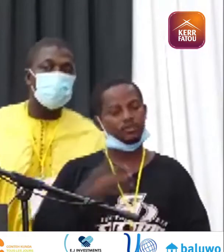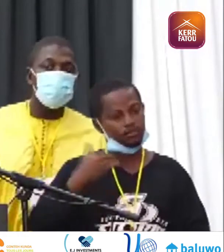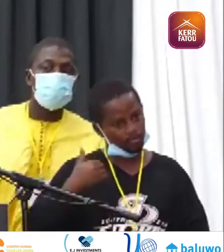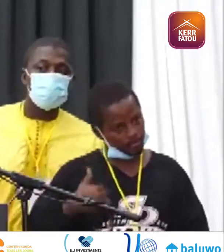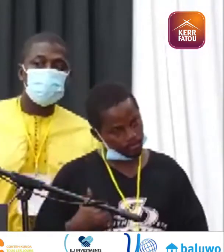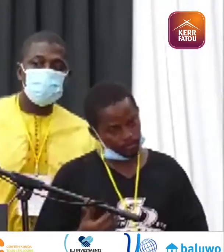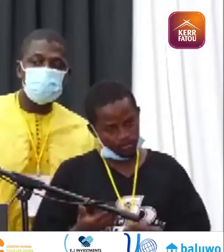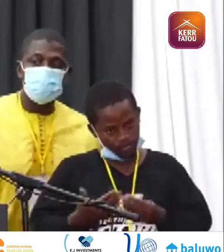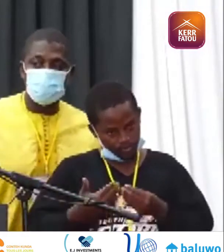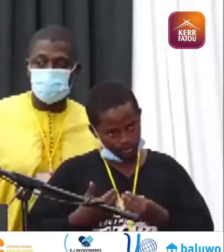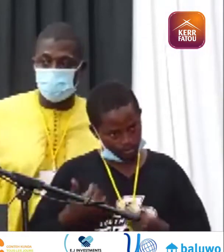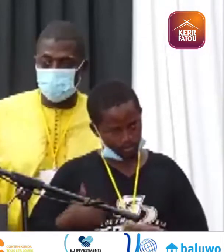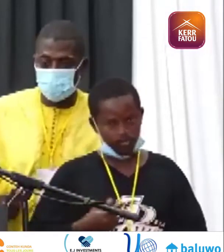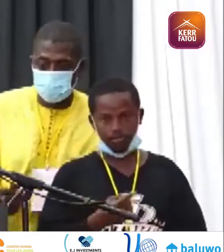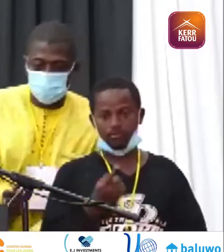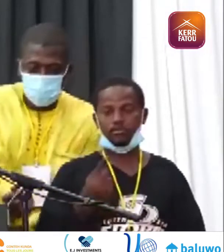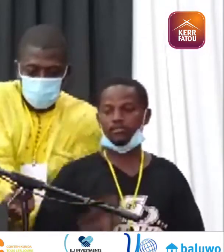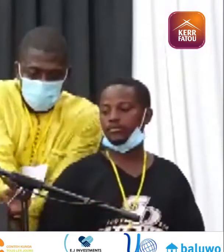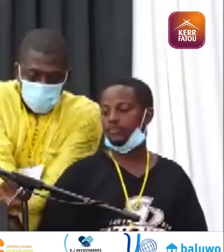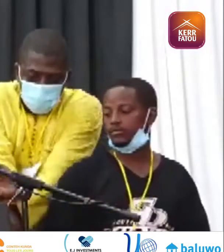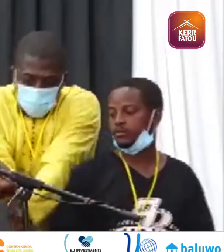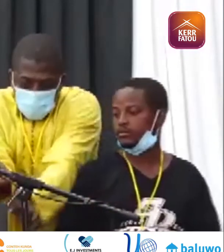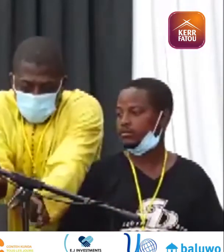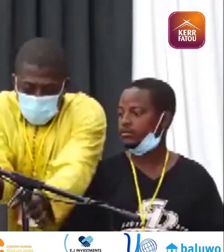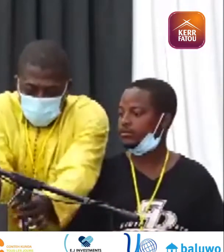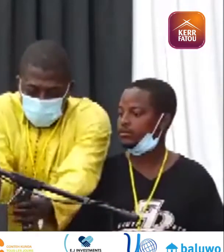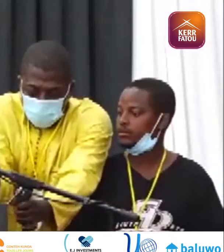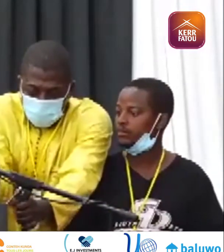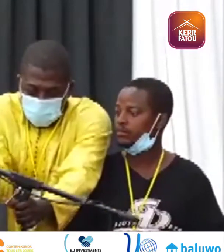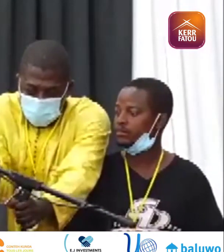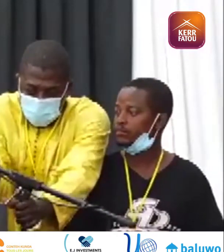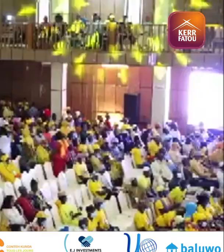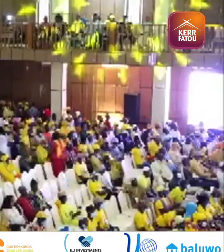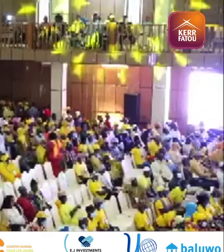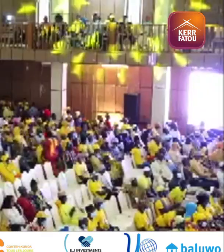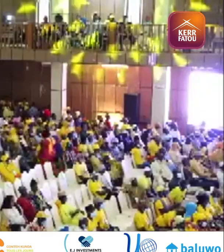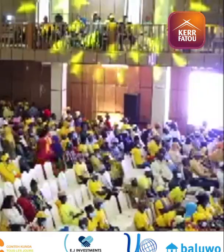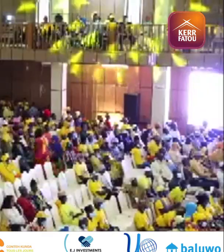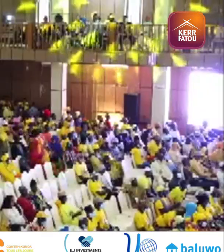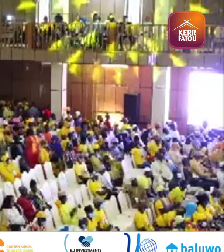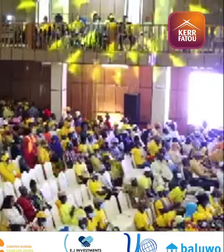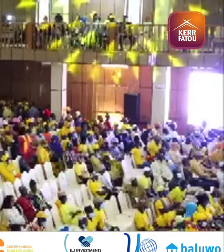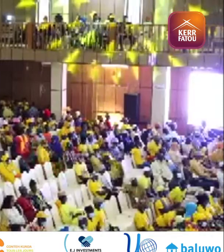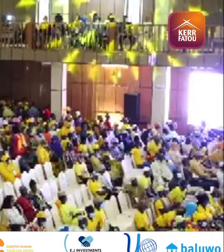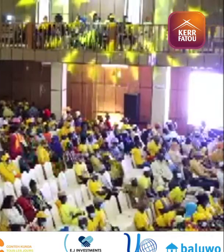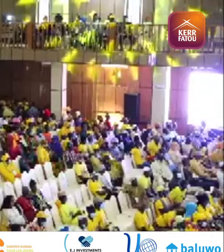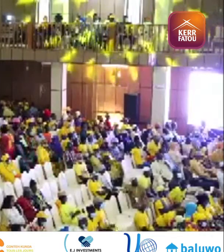distinguished invited guests, I want to say Assalamu Alaikum.